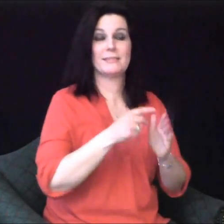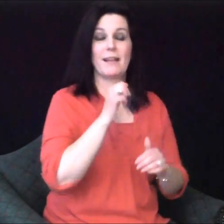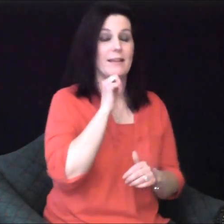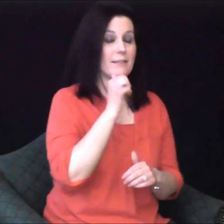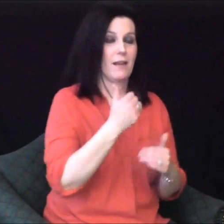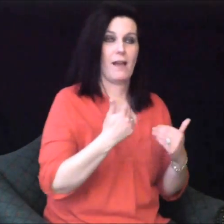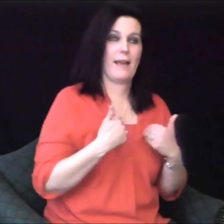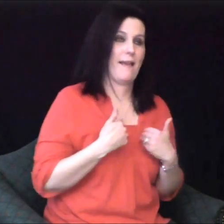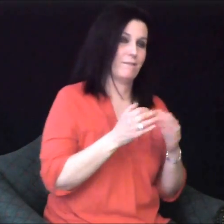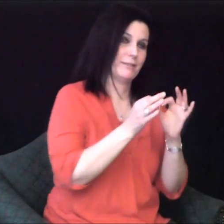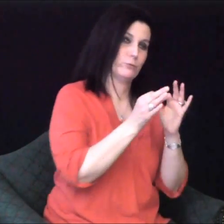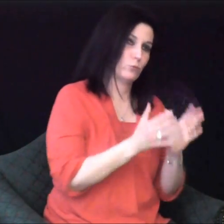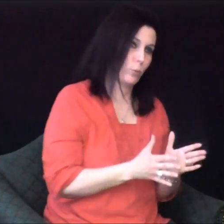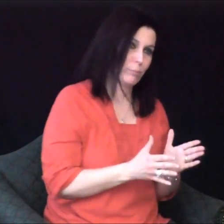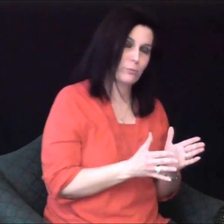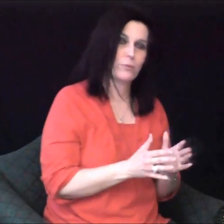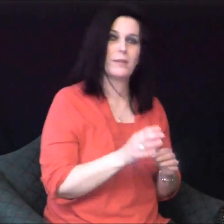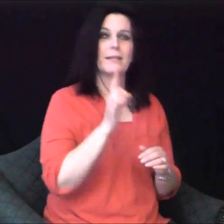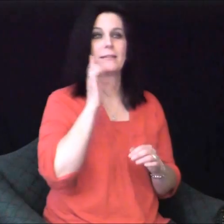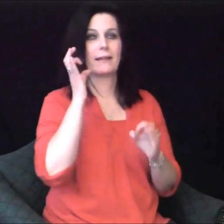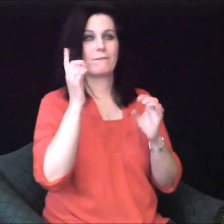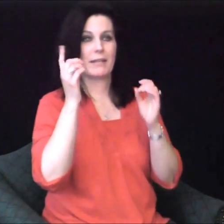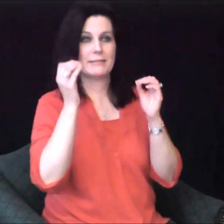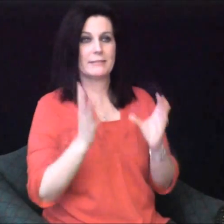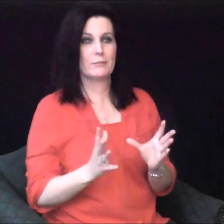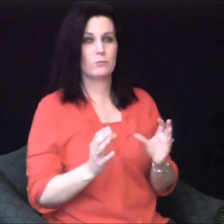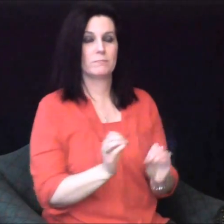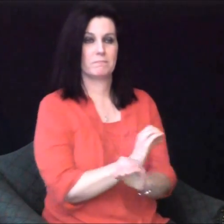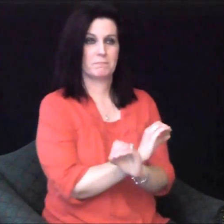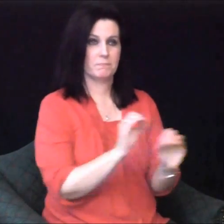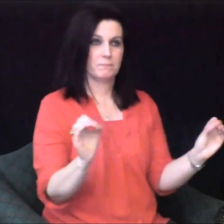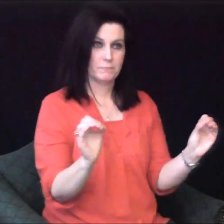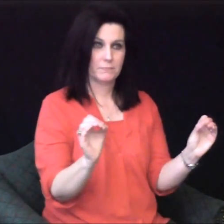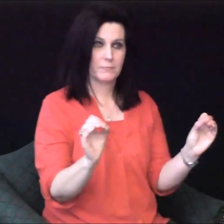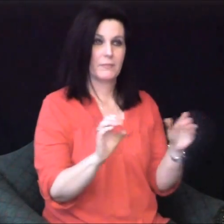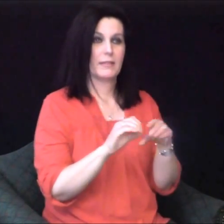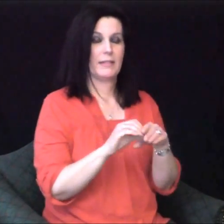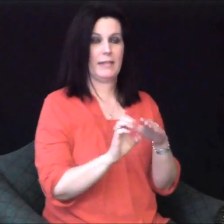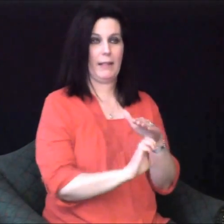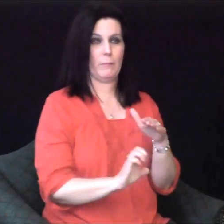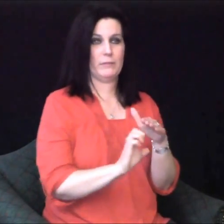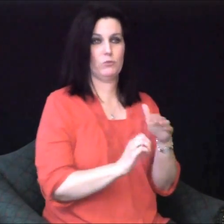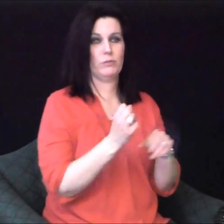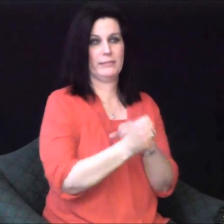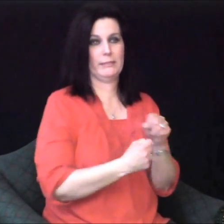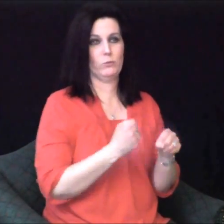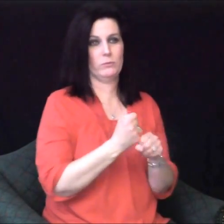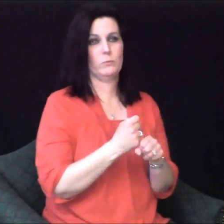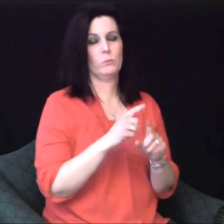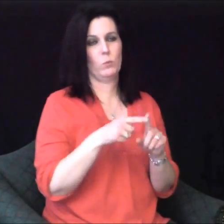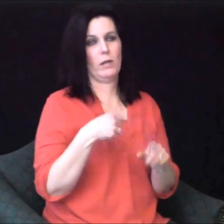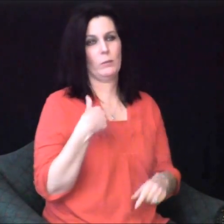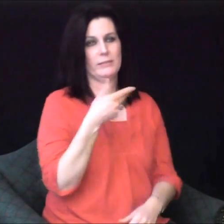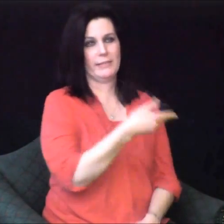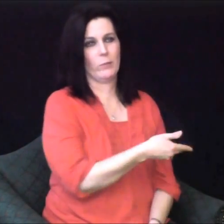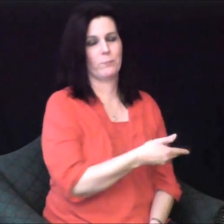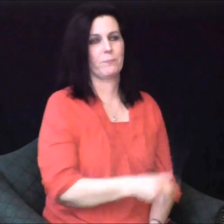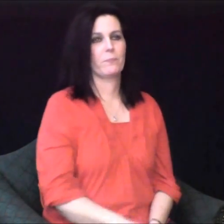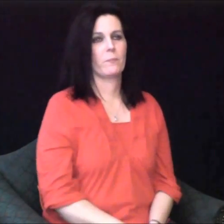which means I did not have an interpreter, did not have a deaf ed teacher, nothing in elementary when I was